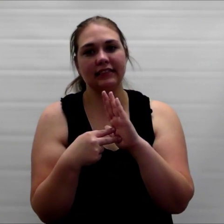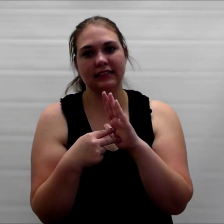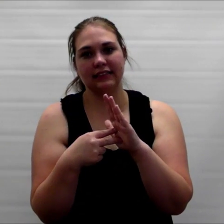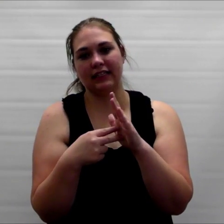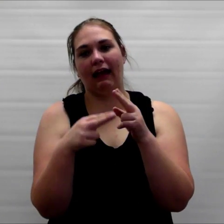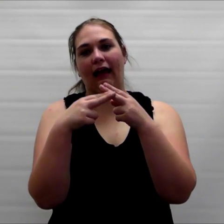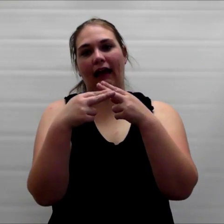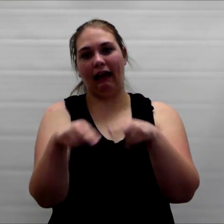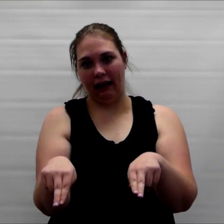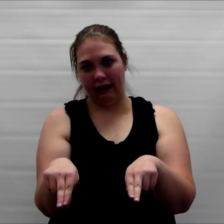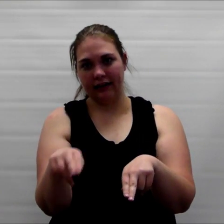means egg.